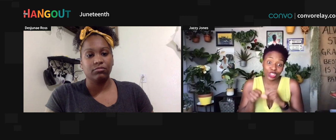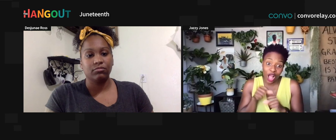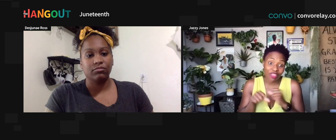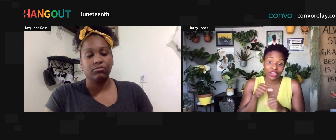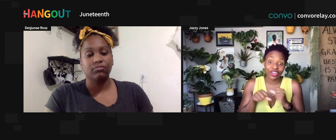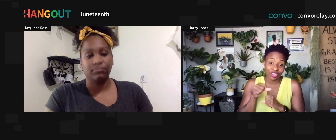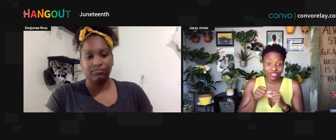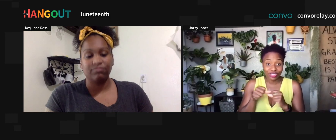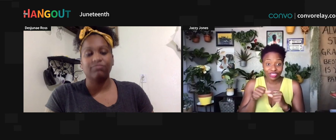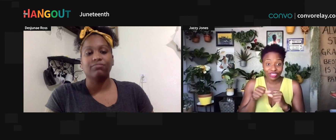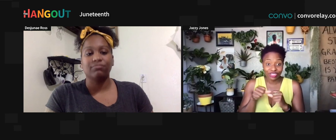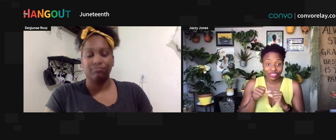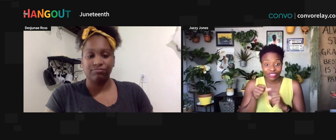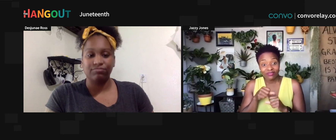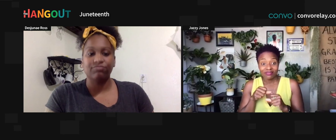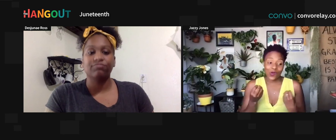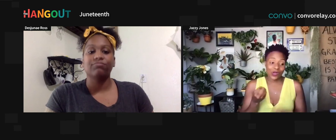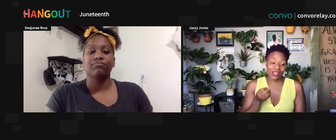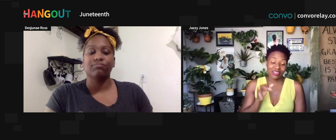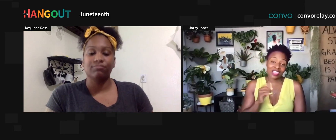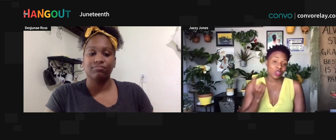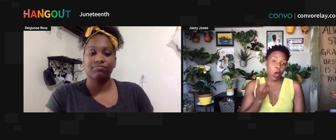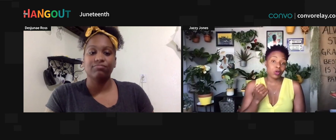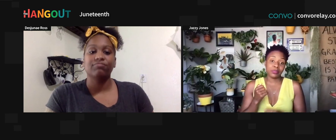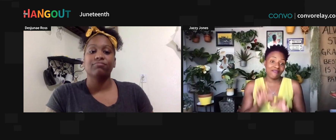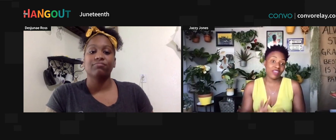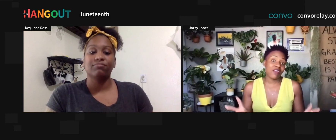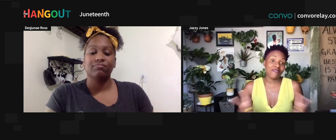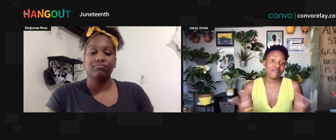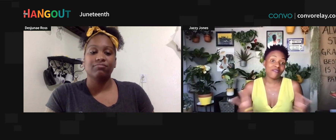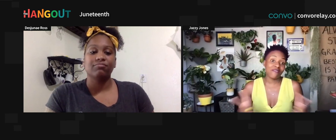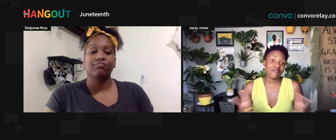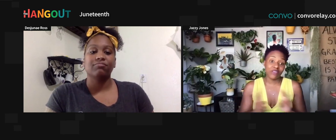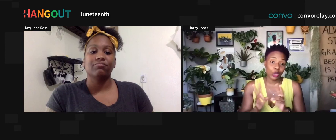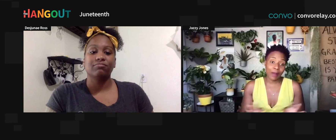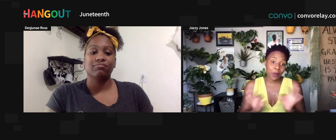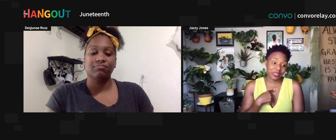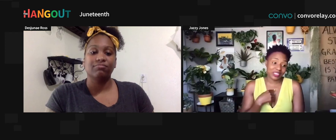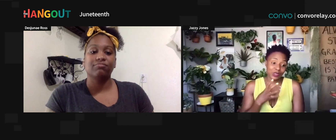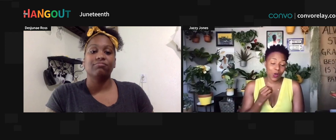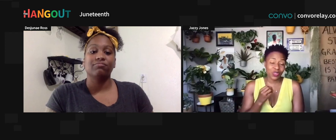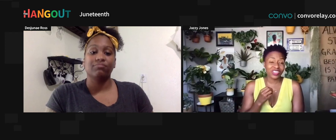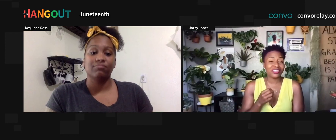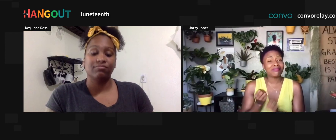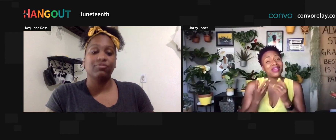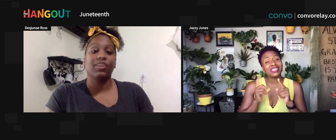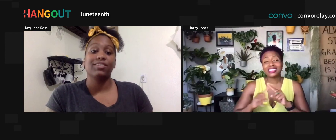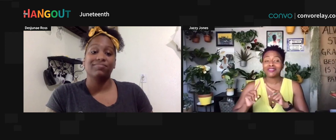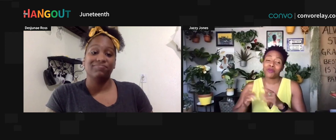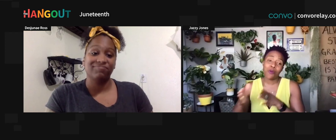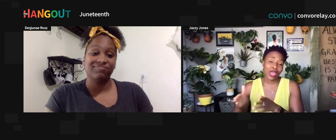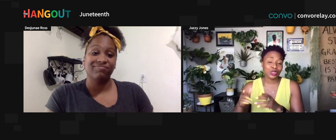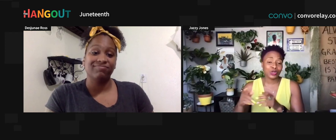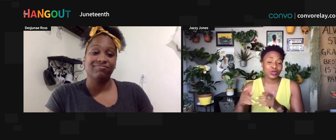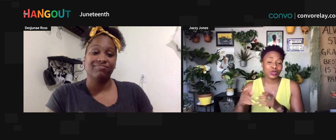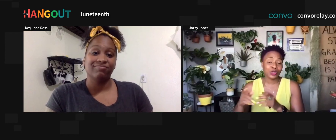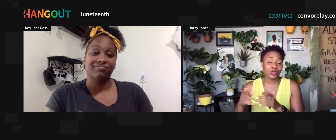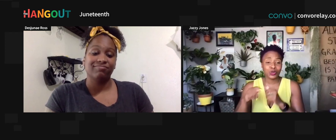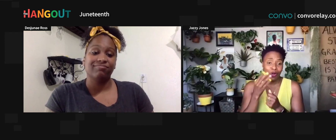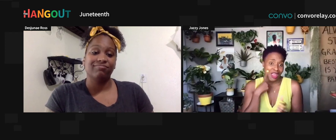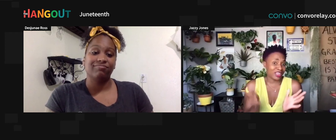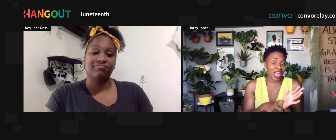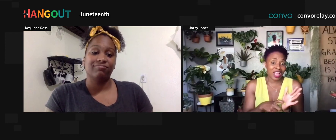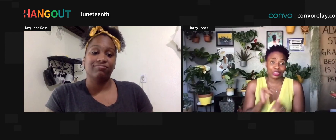and growing. We need to consistently support each other, not just on incidental moments. So that's how we really show